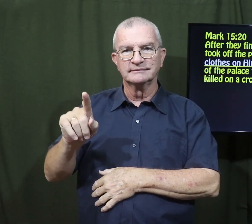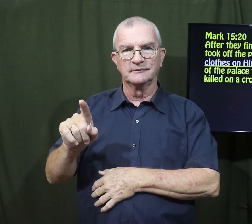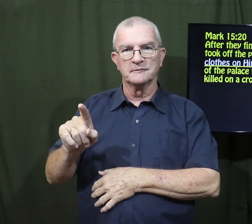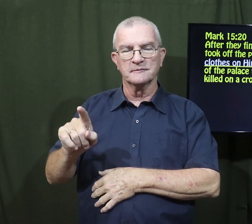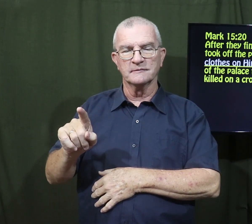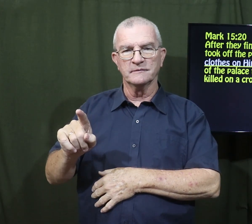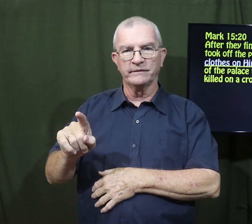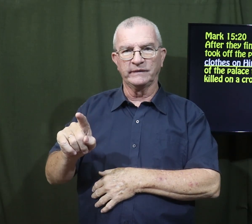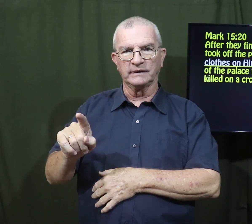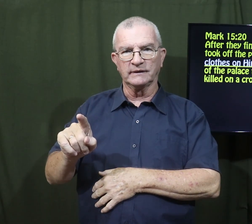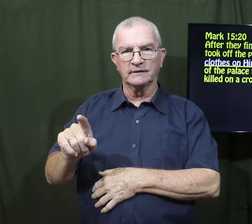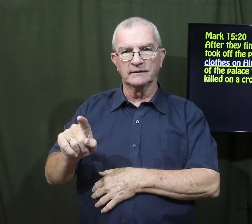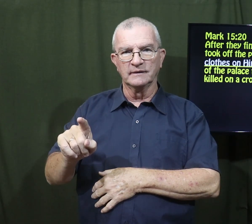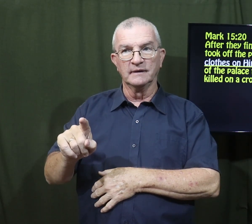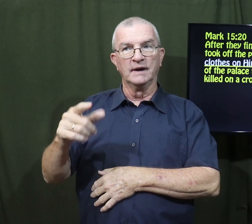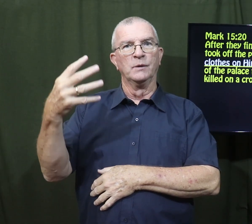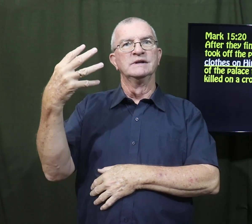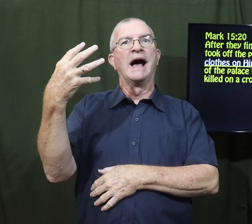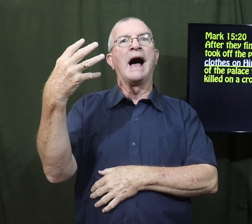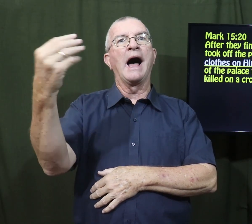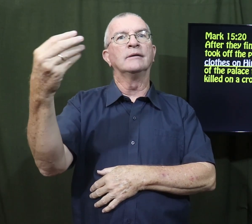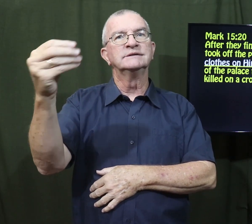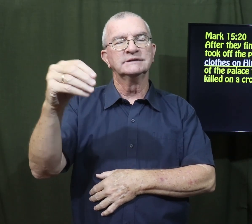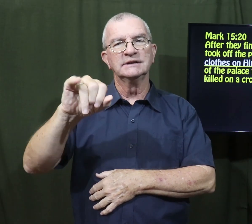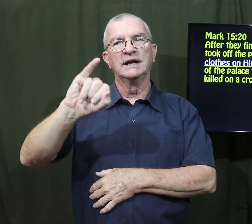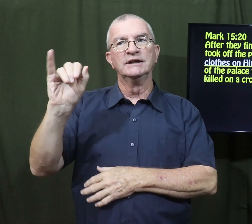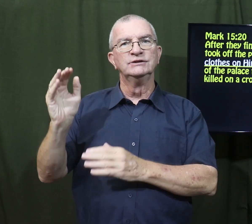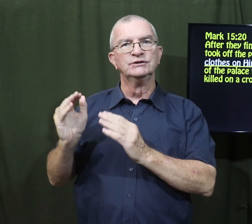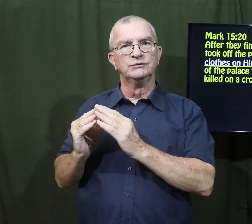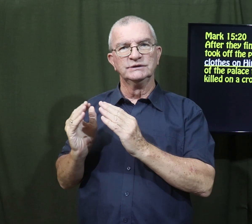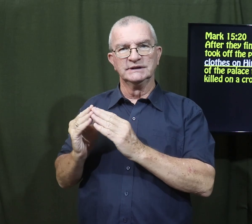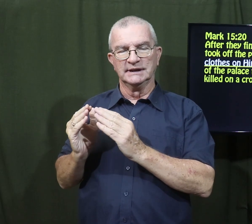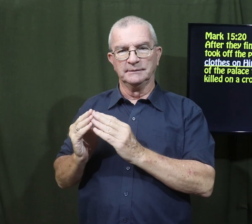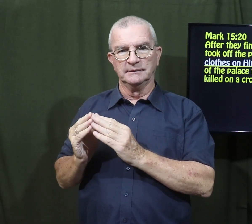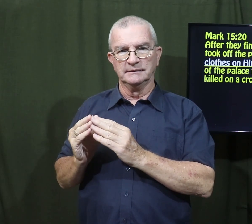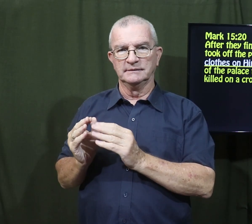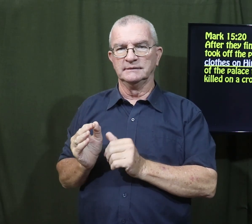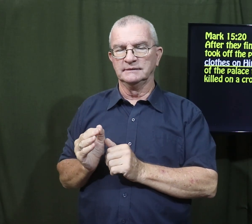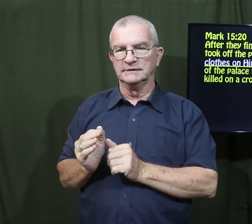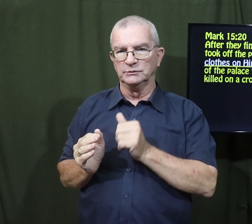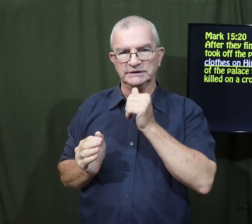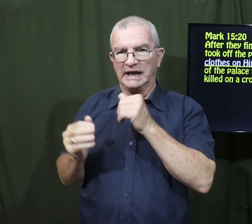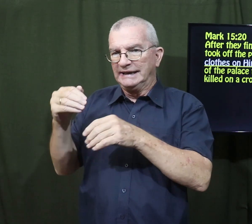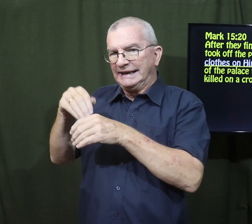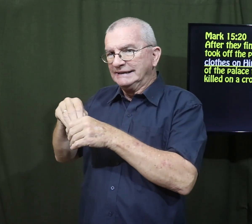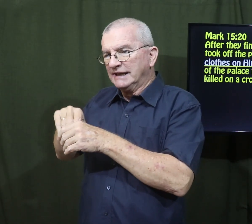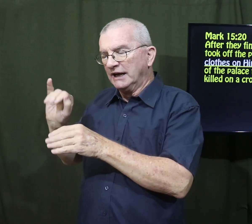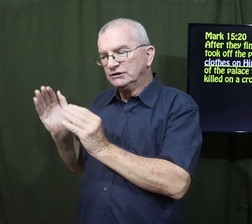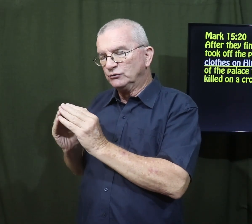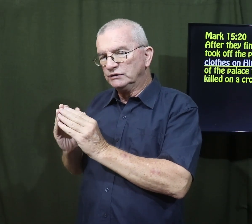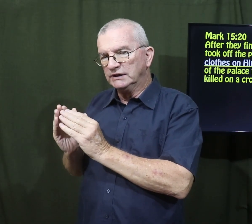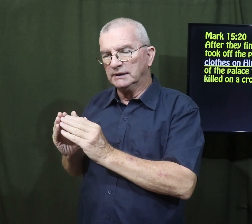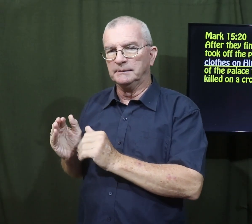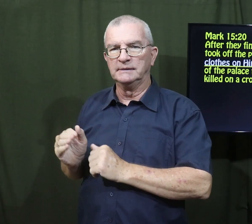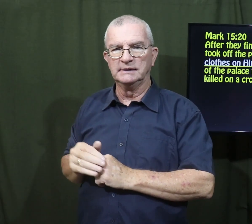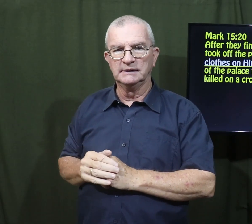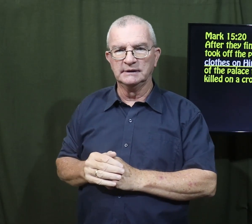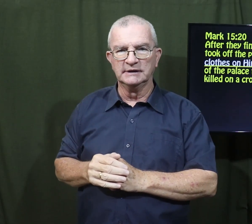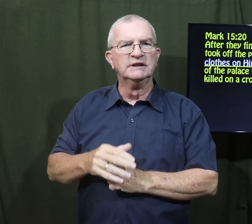Jesus is on his way to the place of crucifixion. It was outside Jerusalem,